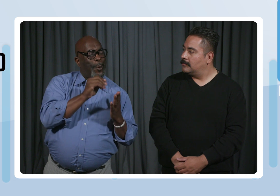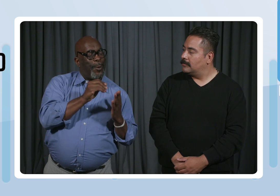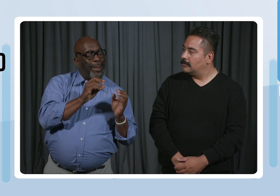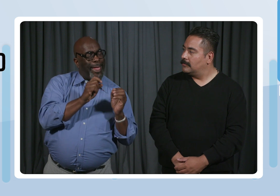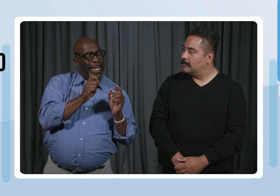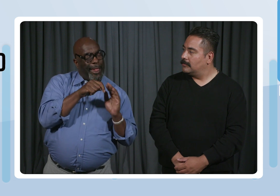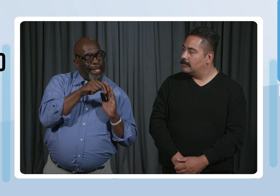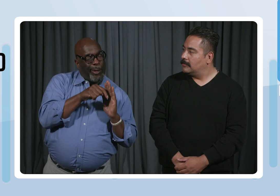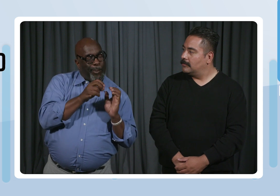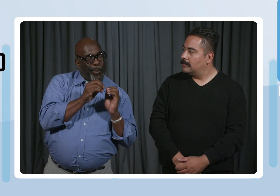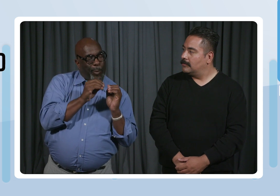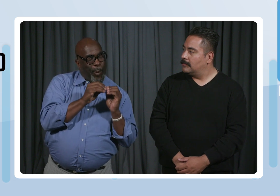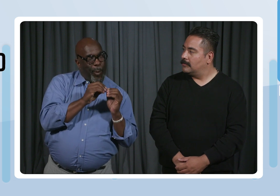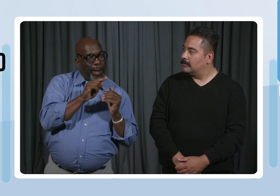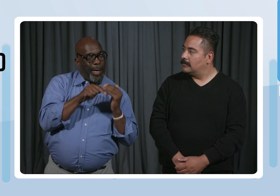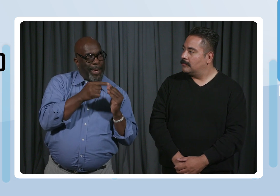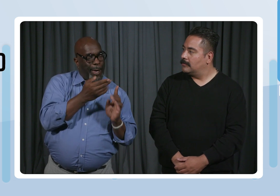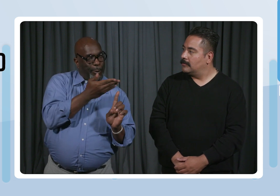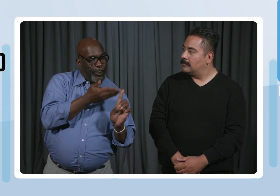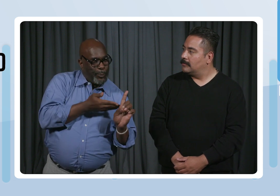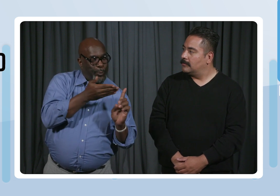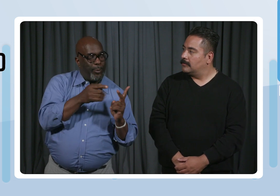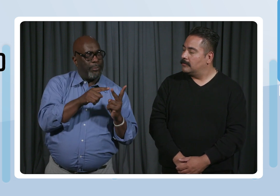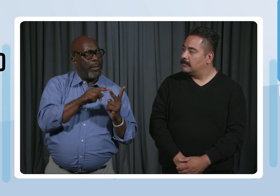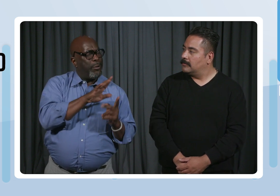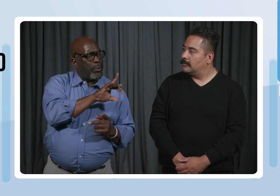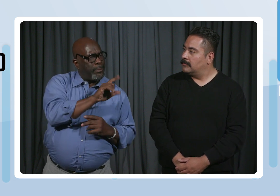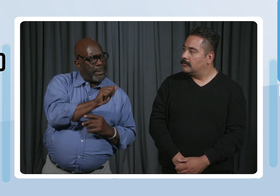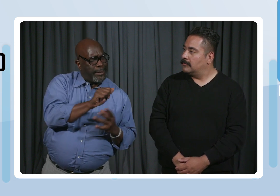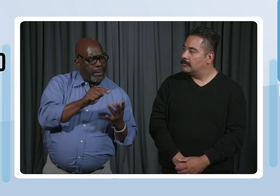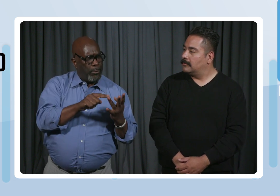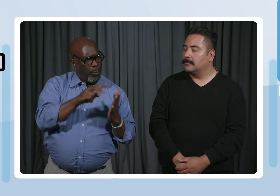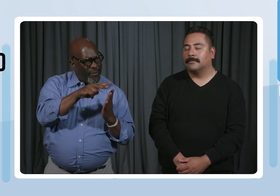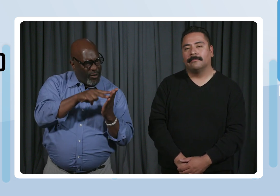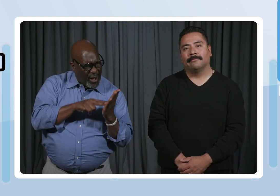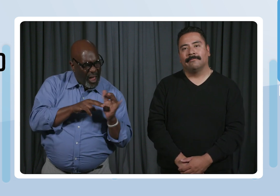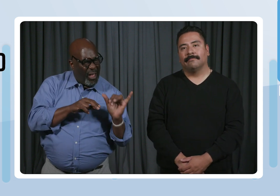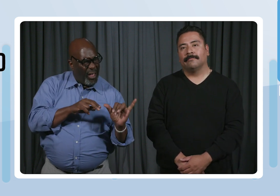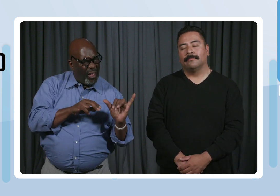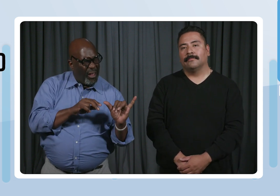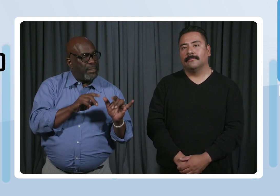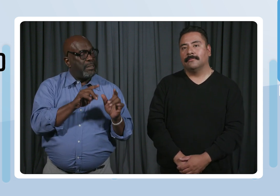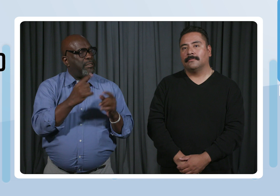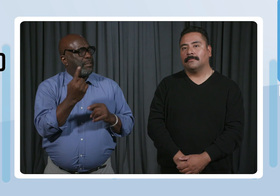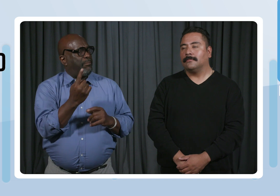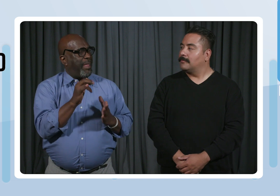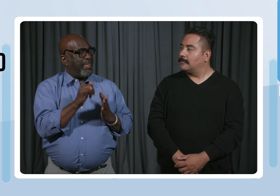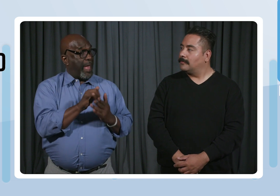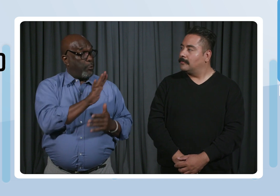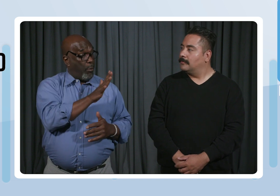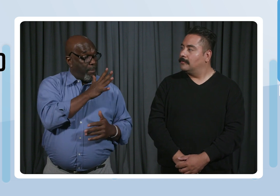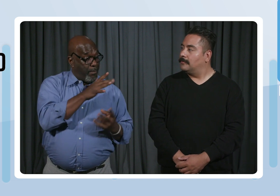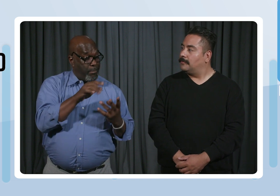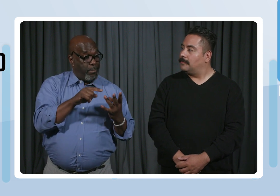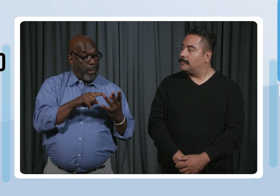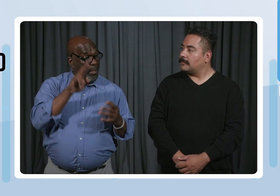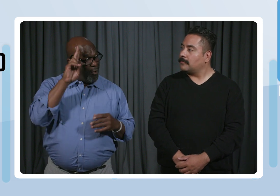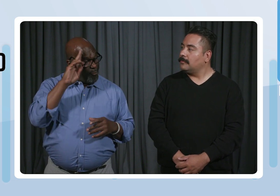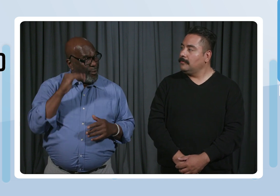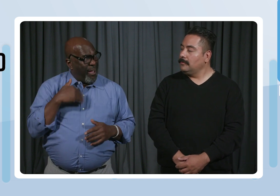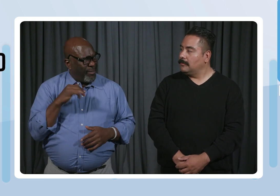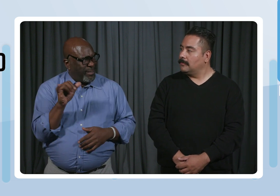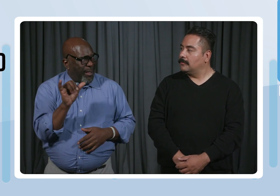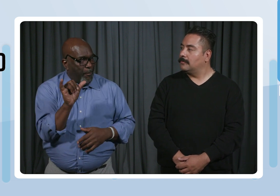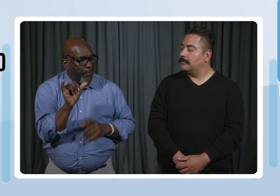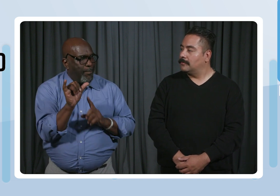bit more about you and your disability. We've read that it is also something that your mom and your uncle have, and